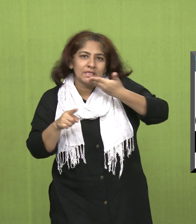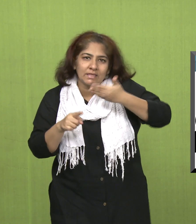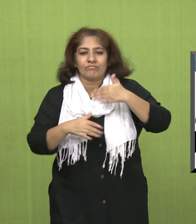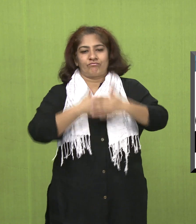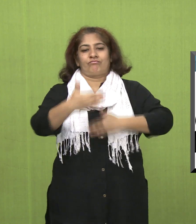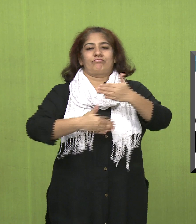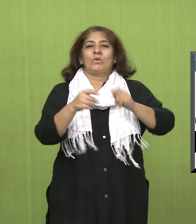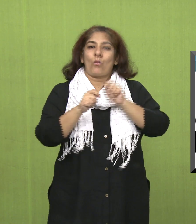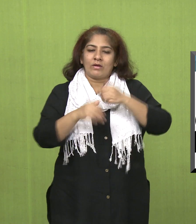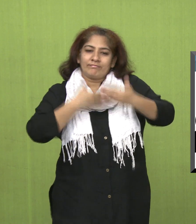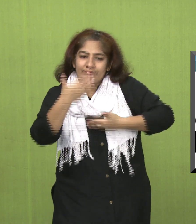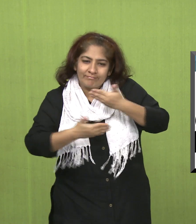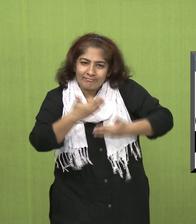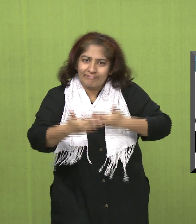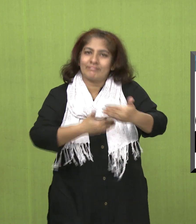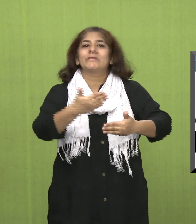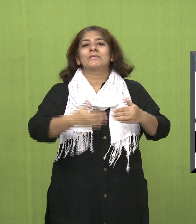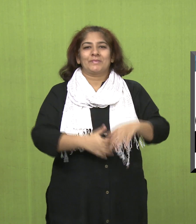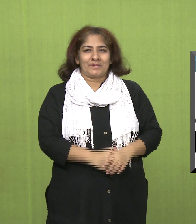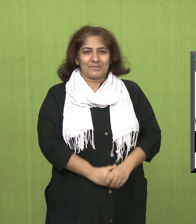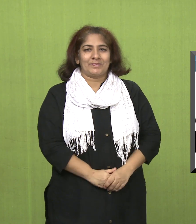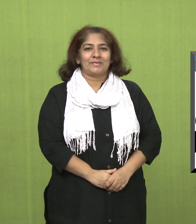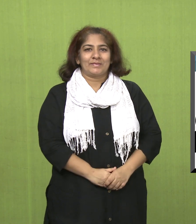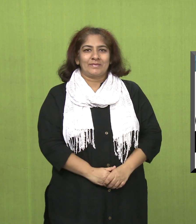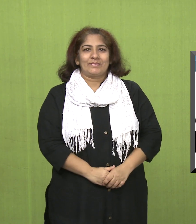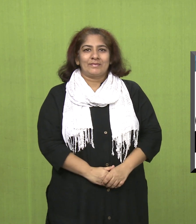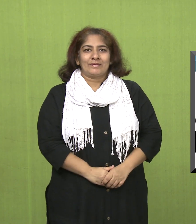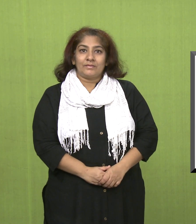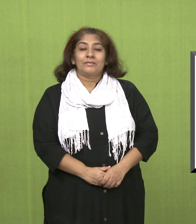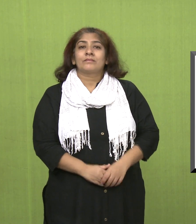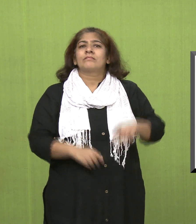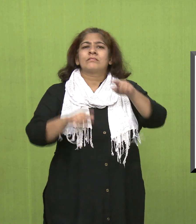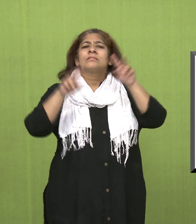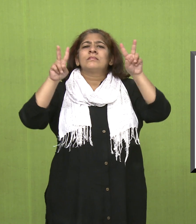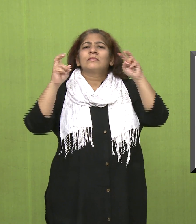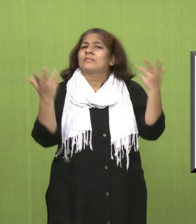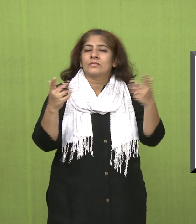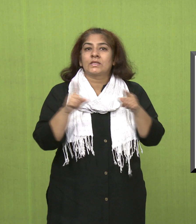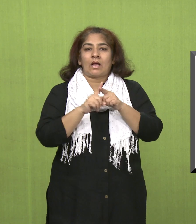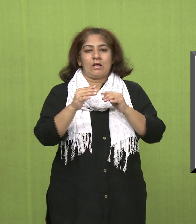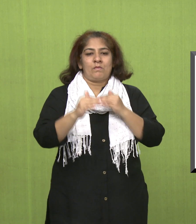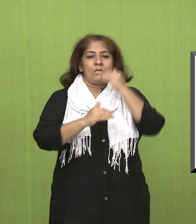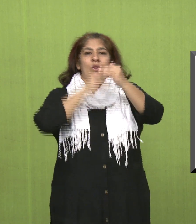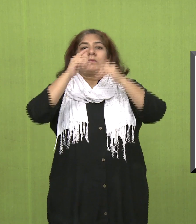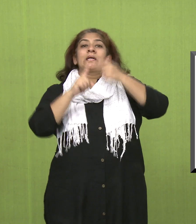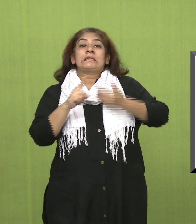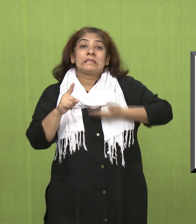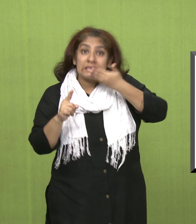the necessary important details about the company, that is known as induction. Now, the next is training and